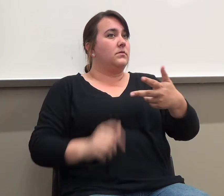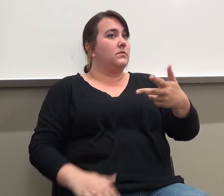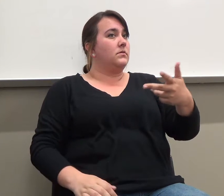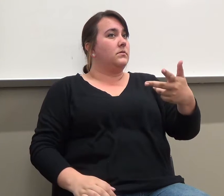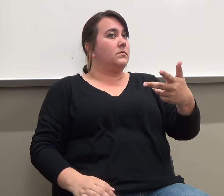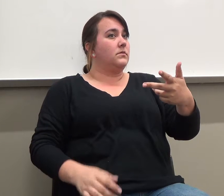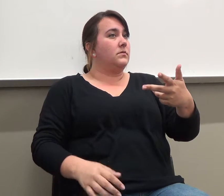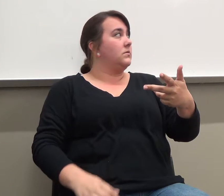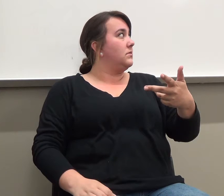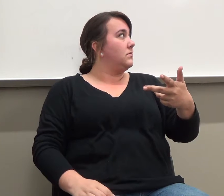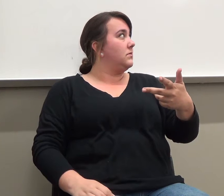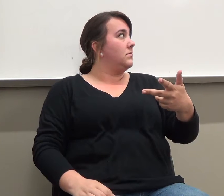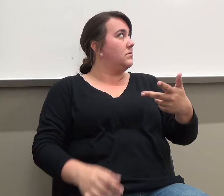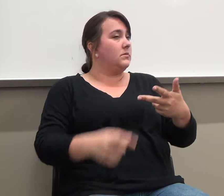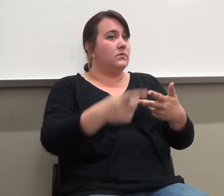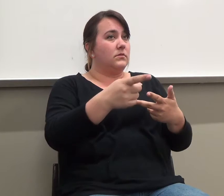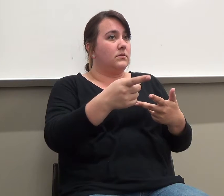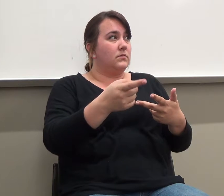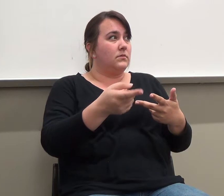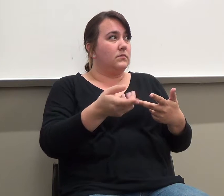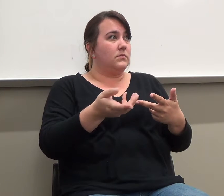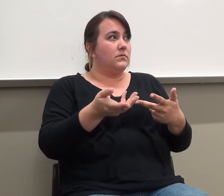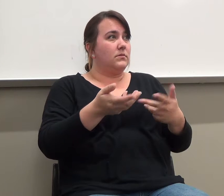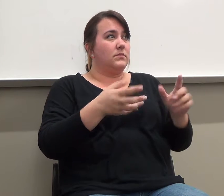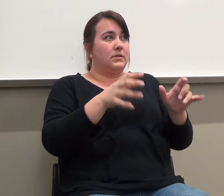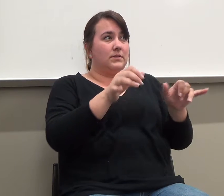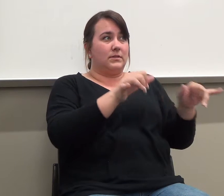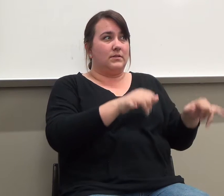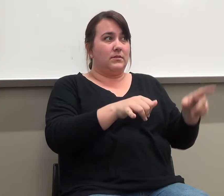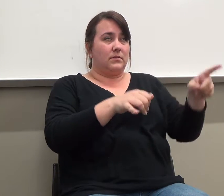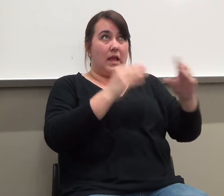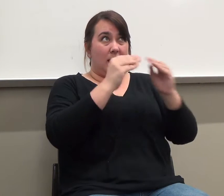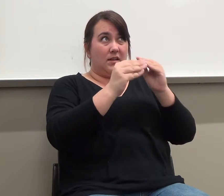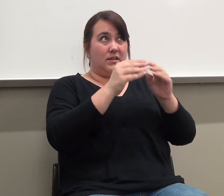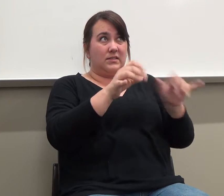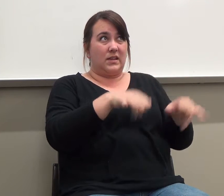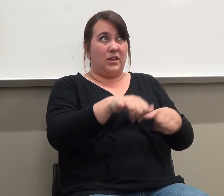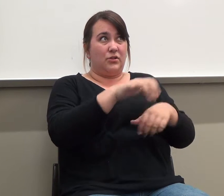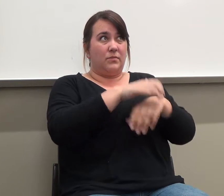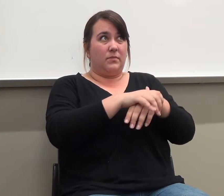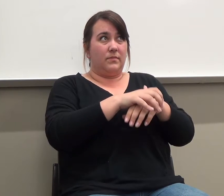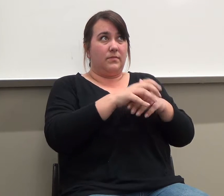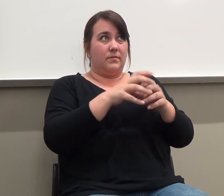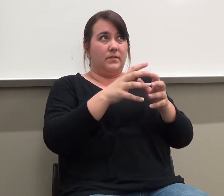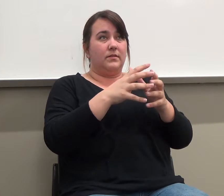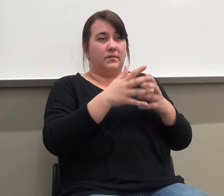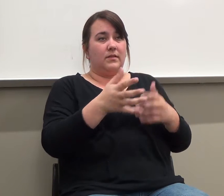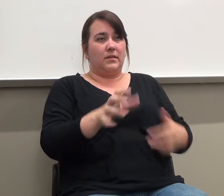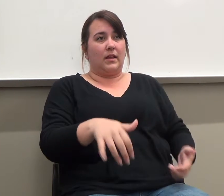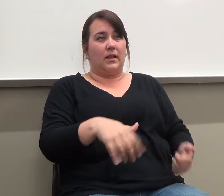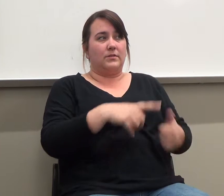Do you remember what the first grammar lesson we did? Okay, standard English was the first, right?